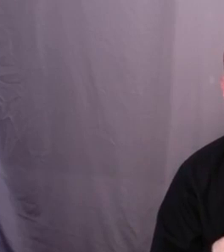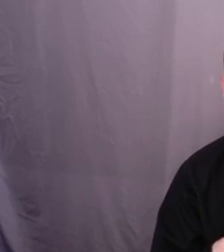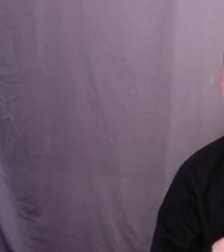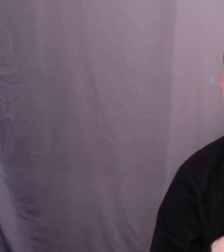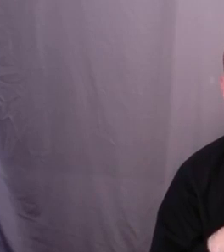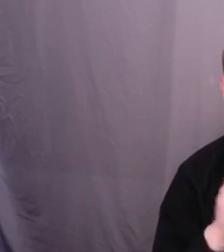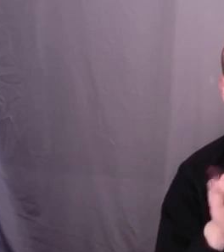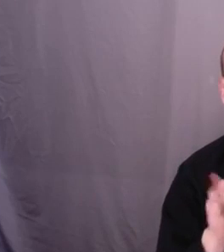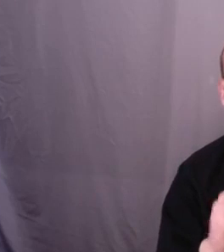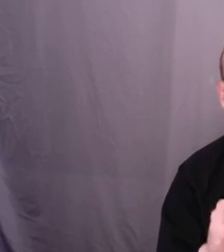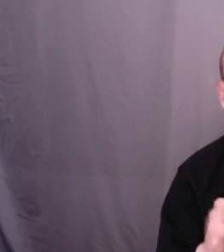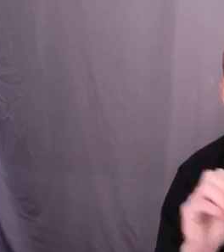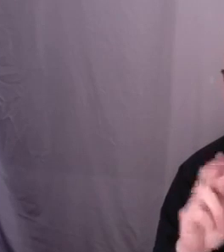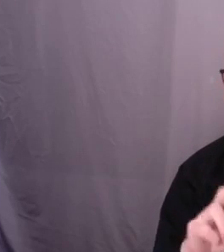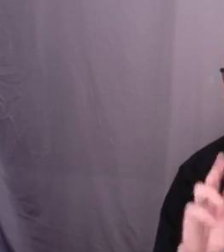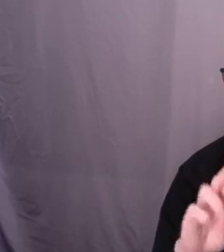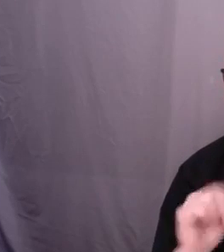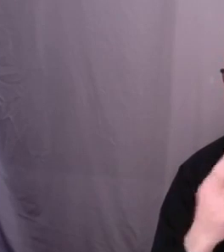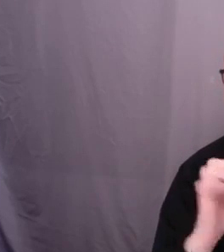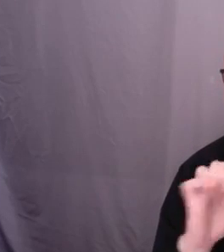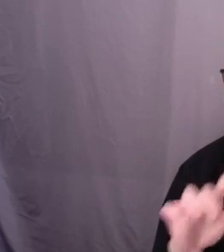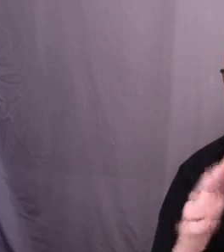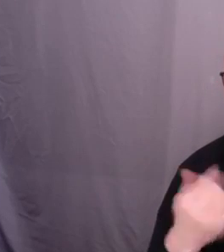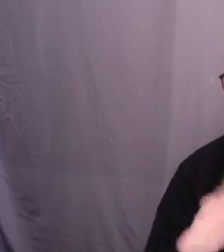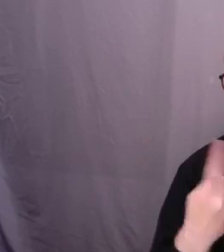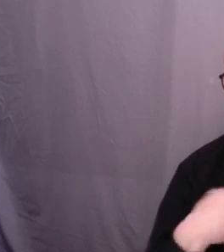Tim, or Rachel today?